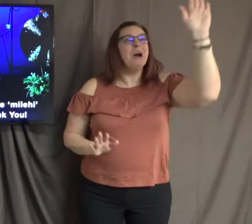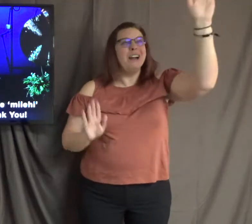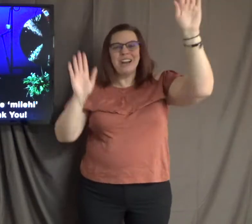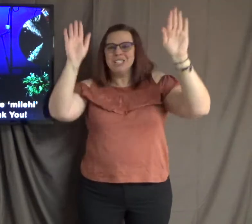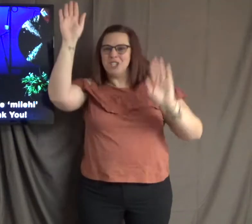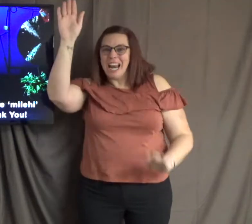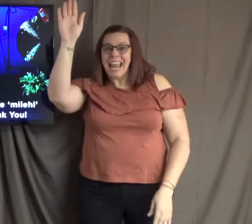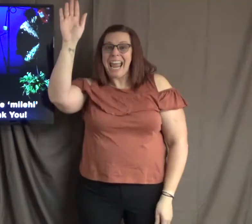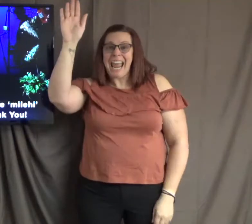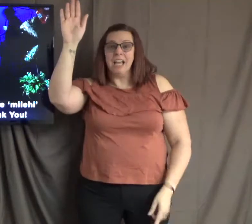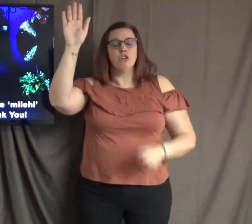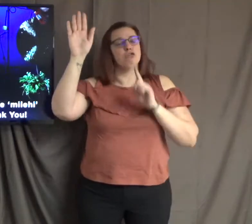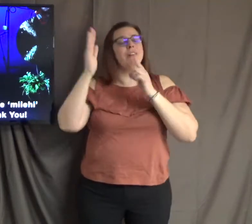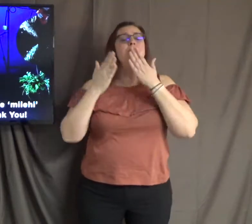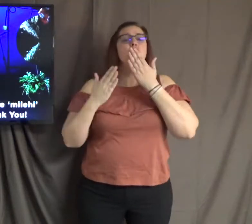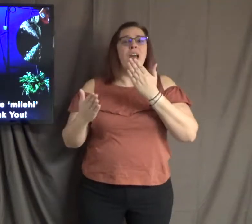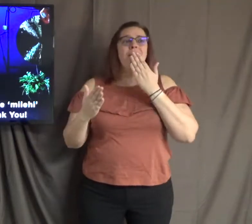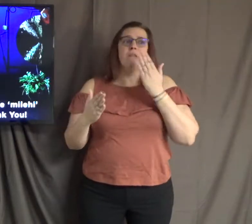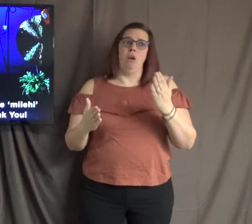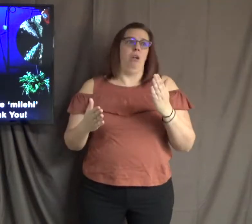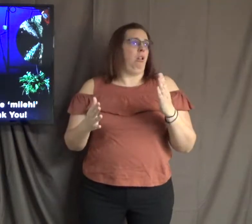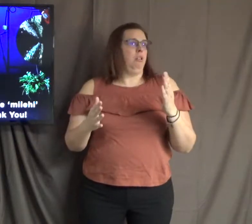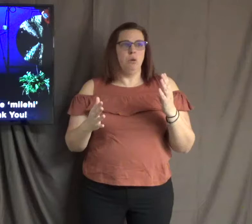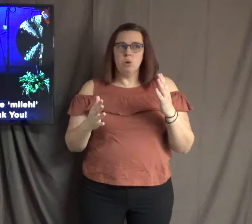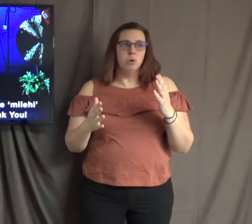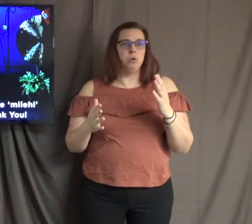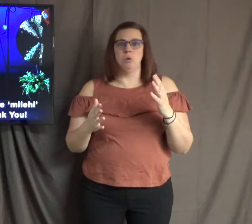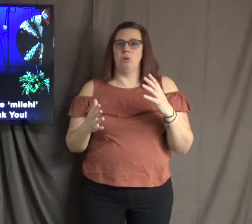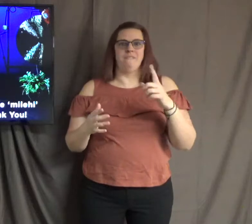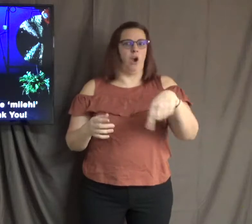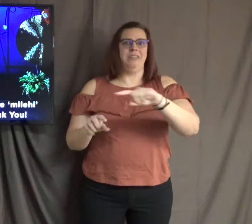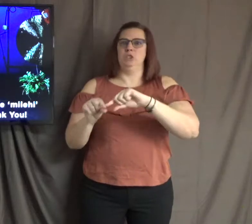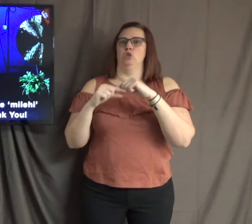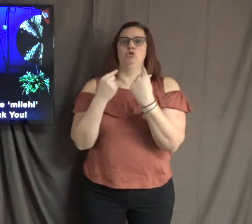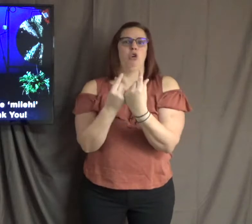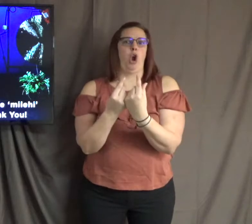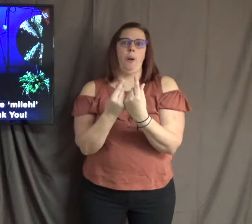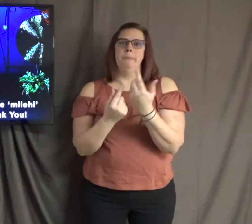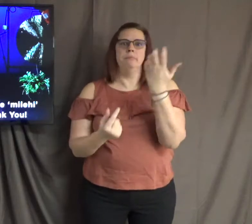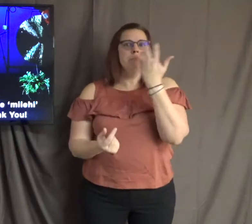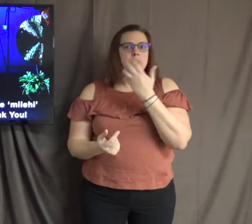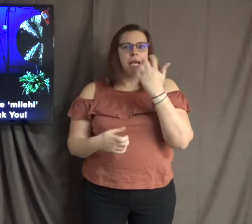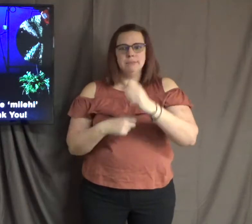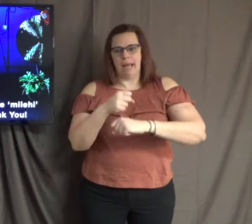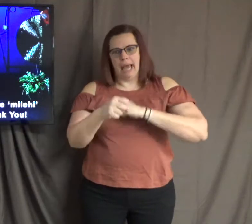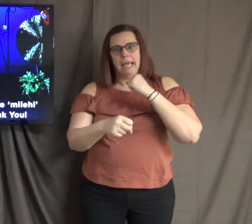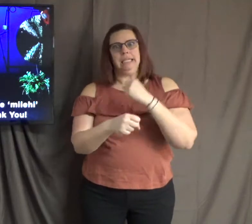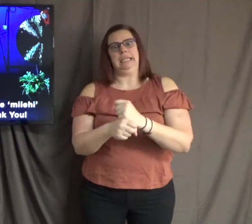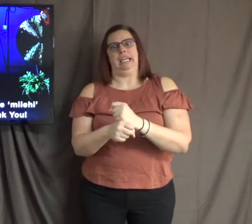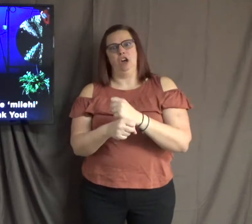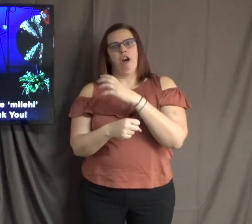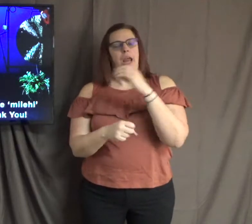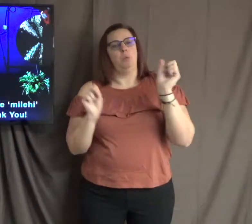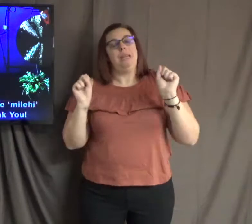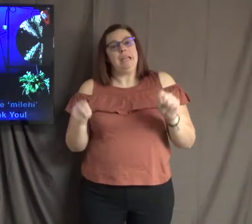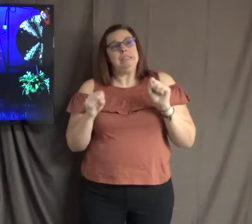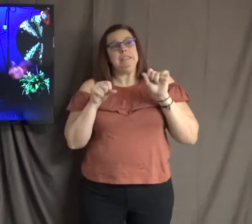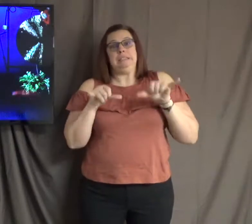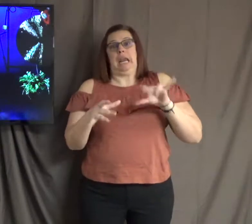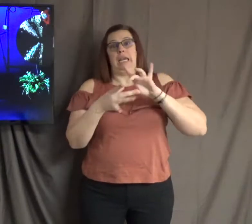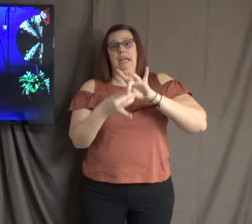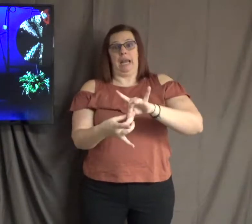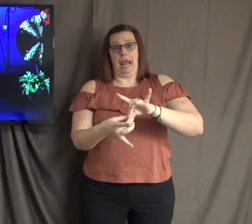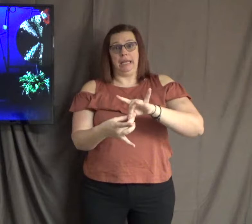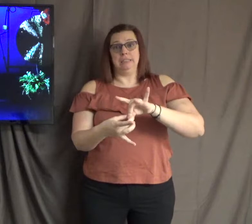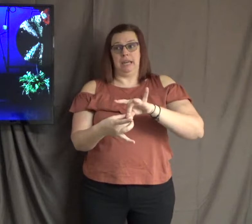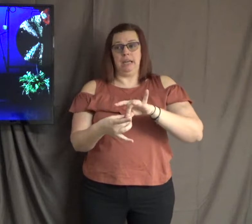this incredible group of consciousness holders. It's been some year, and not only have we been able to stay connected as practitioners through doing